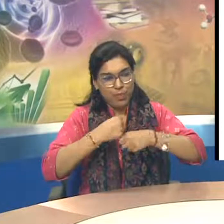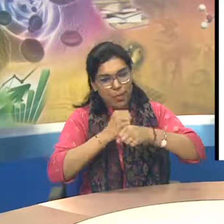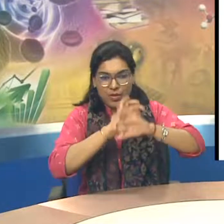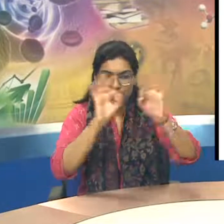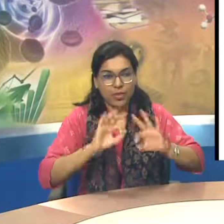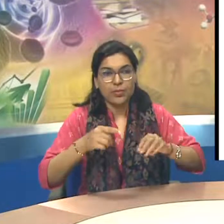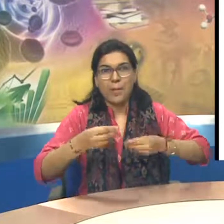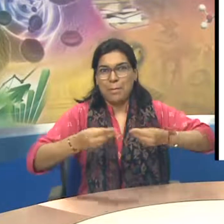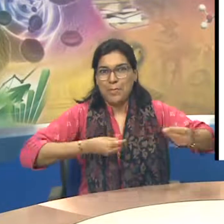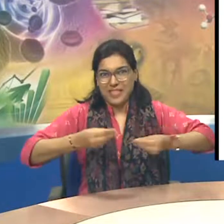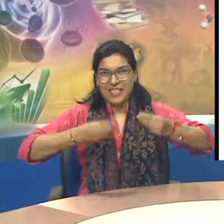importance.